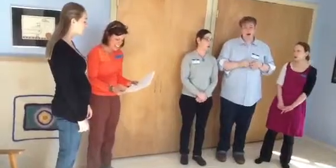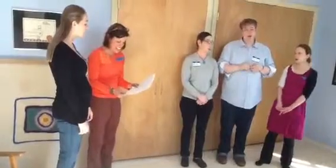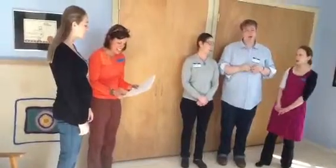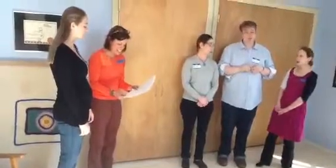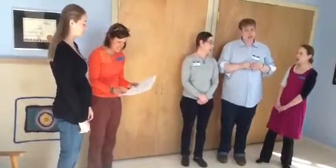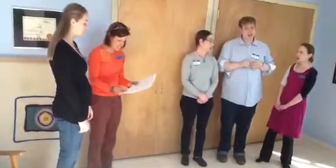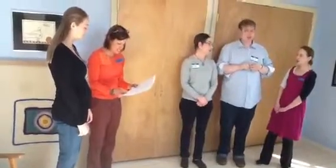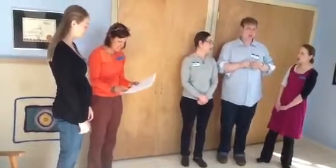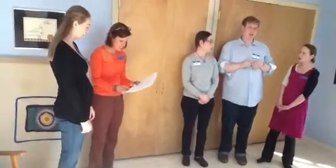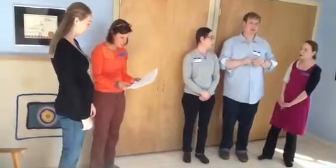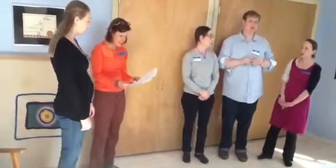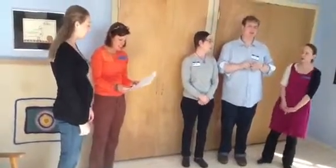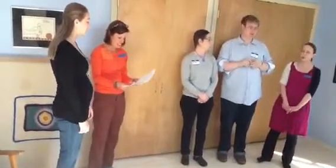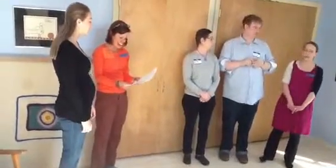that are true.